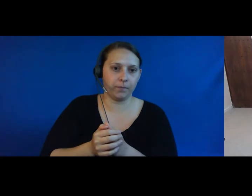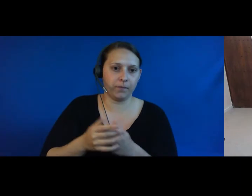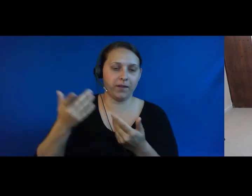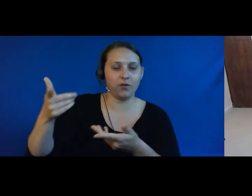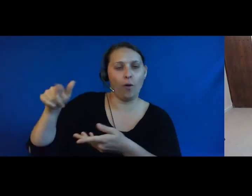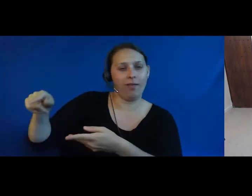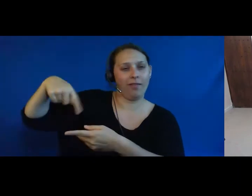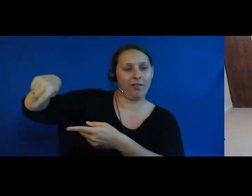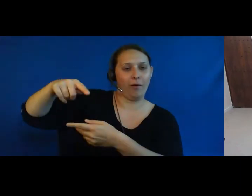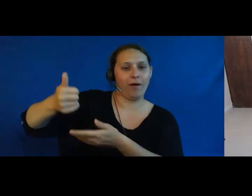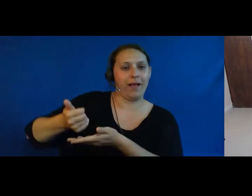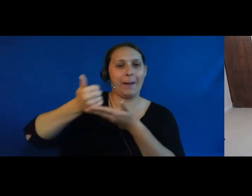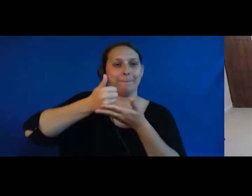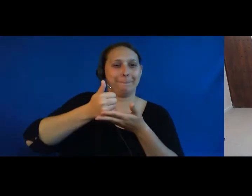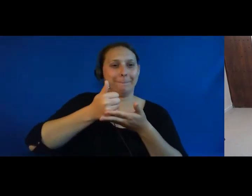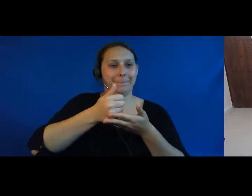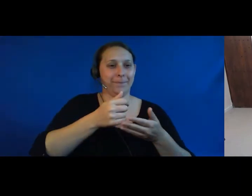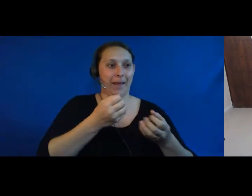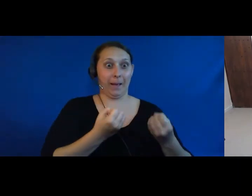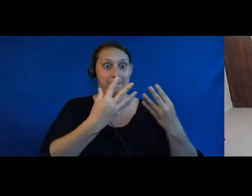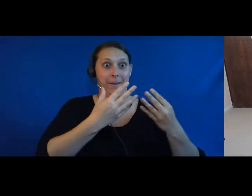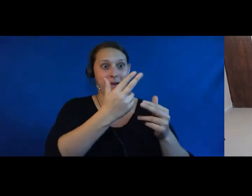keep the population under control.